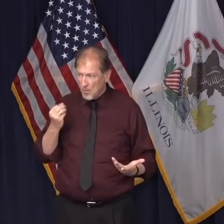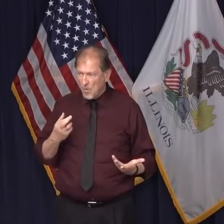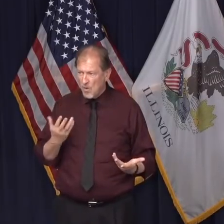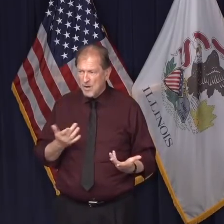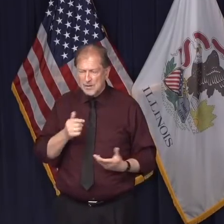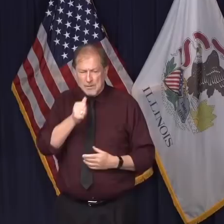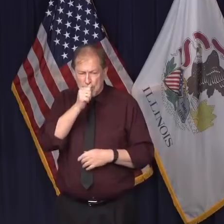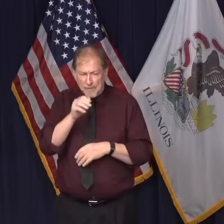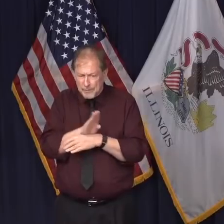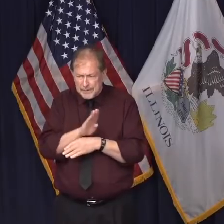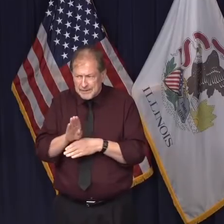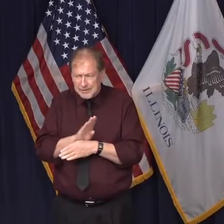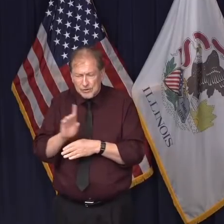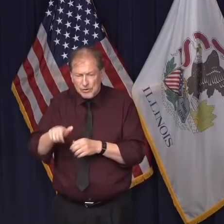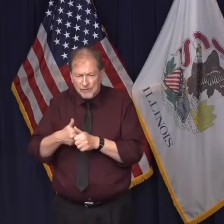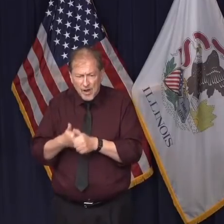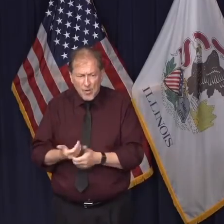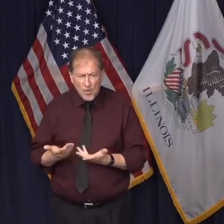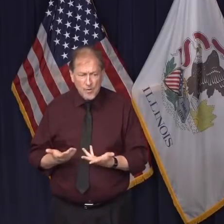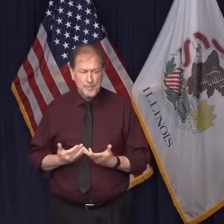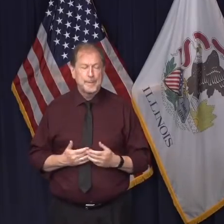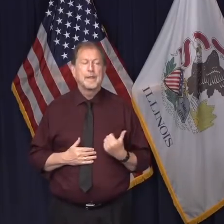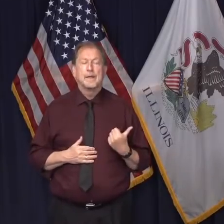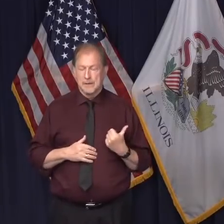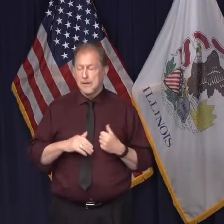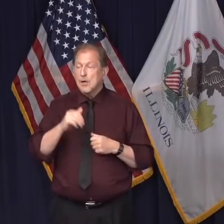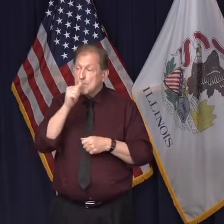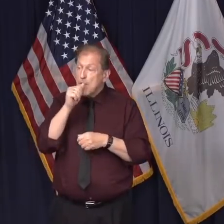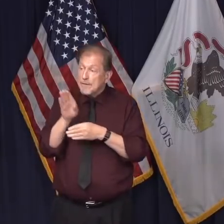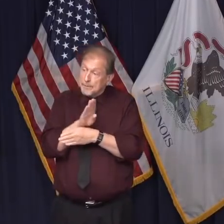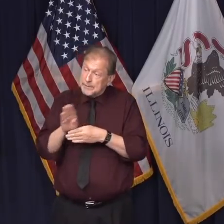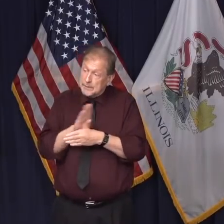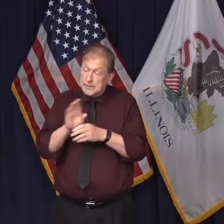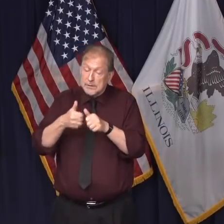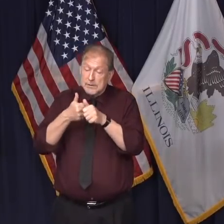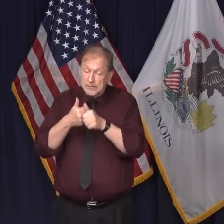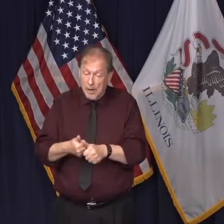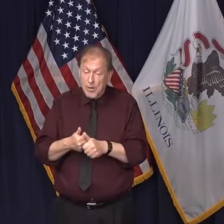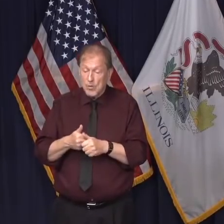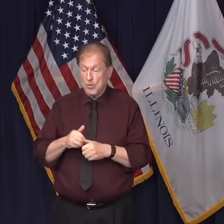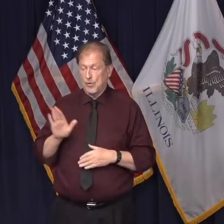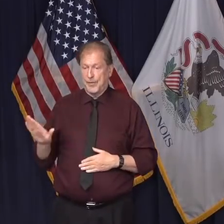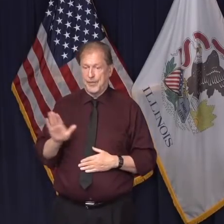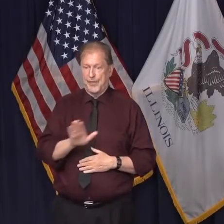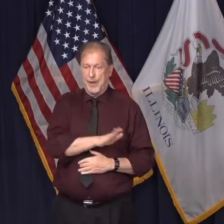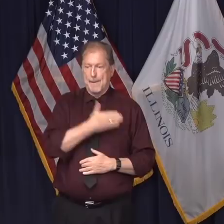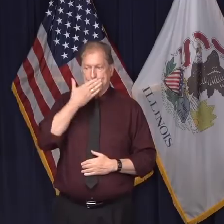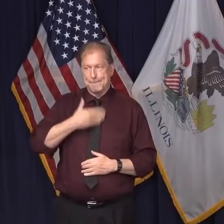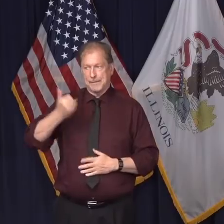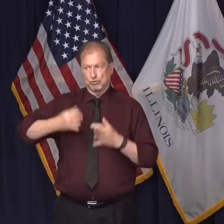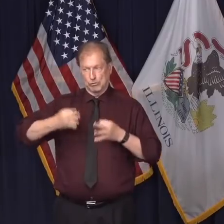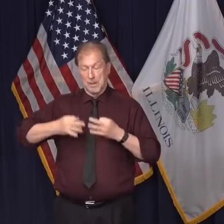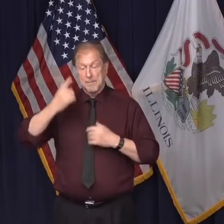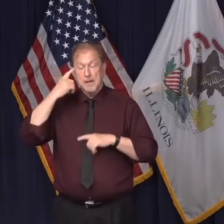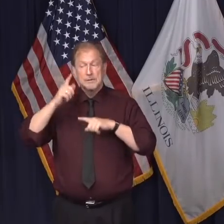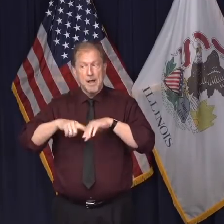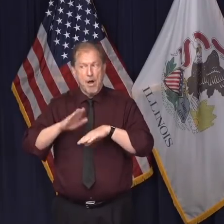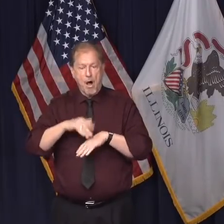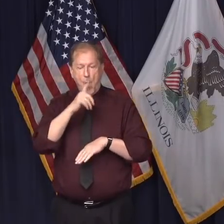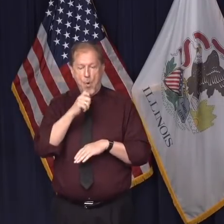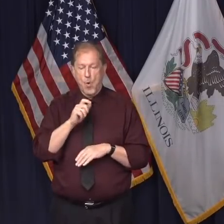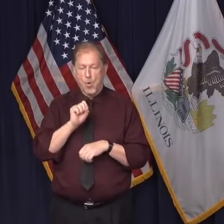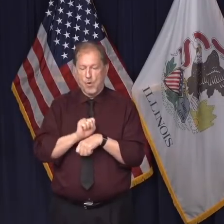should use their discretion. Private businesses need to use their discretion. In fact, especially when it comes to the most vulnerable, people who have